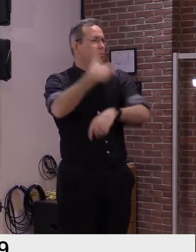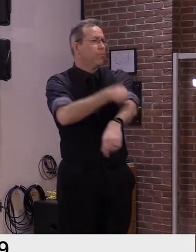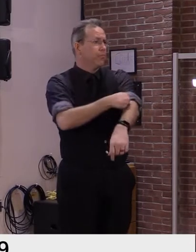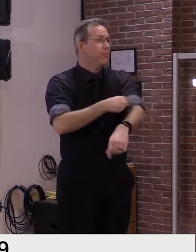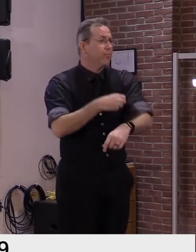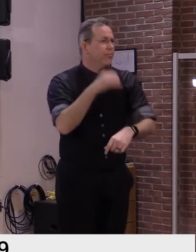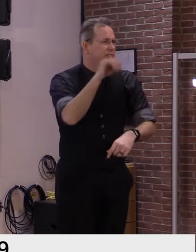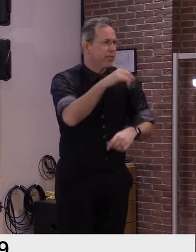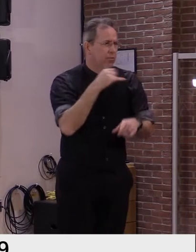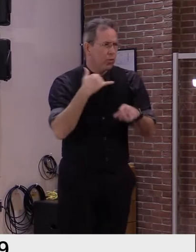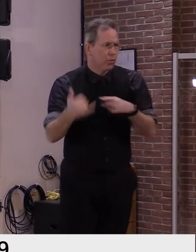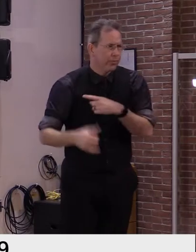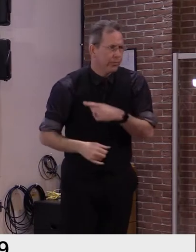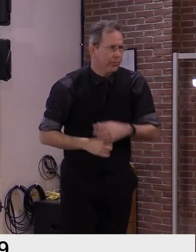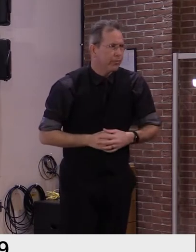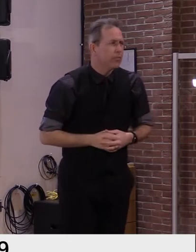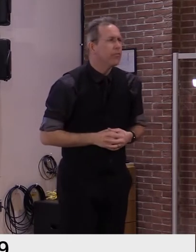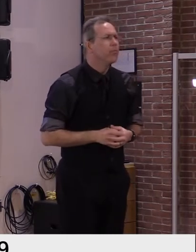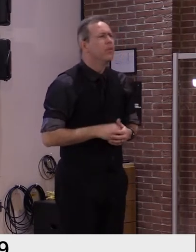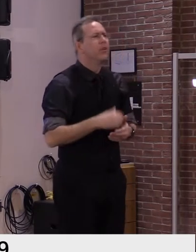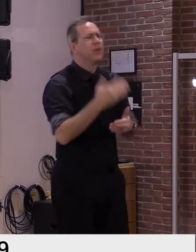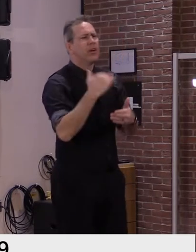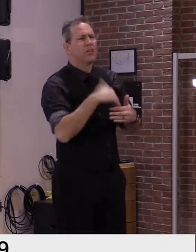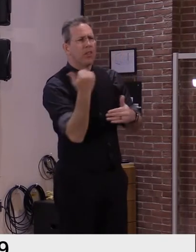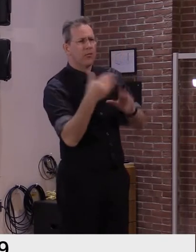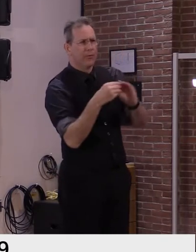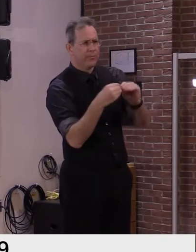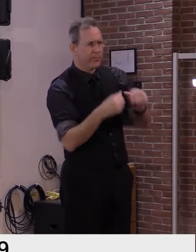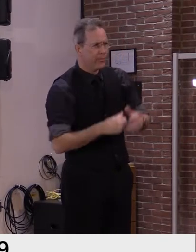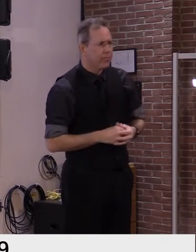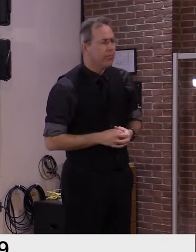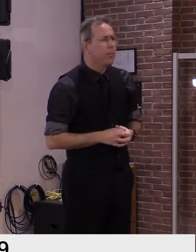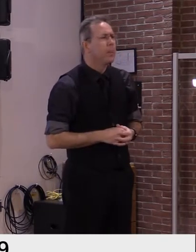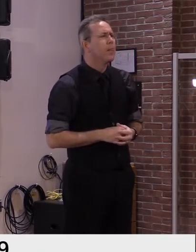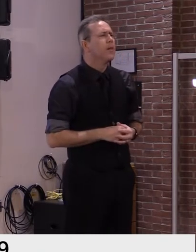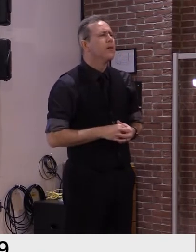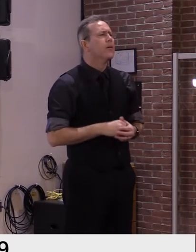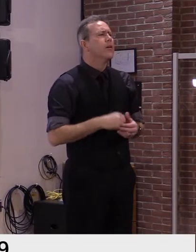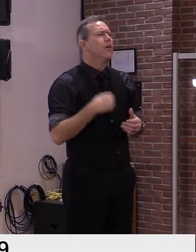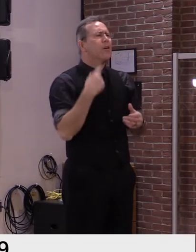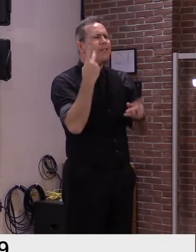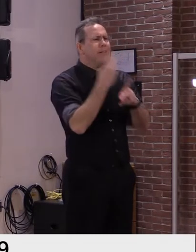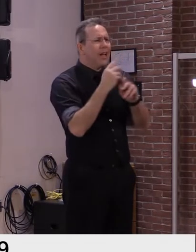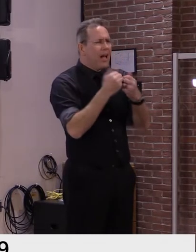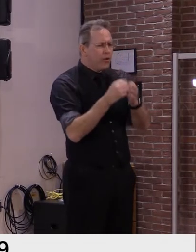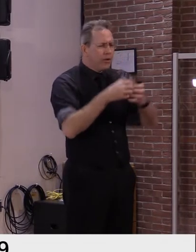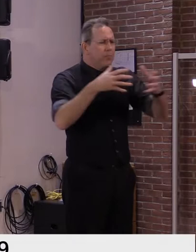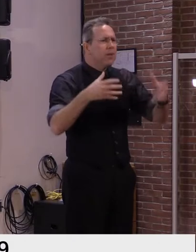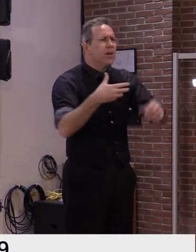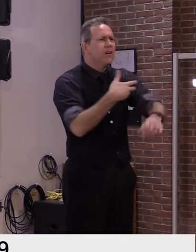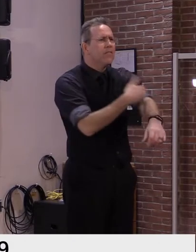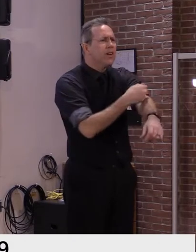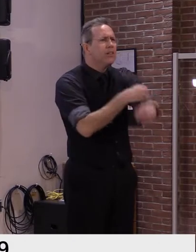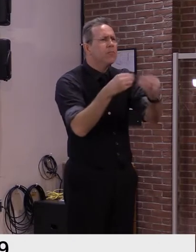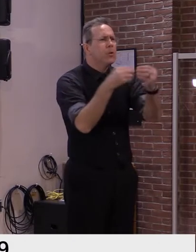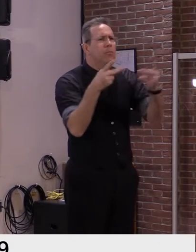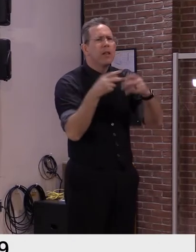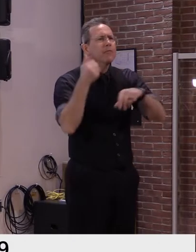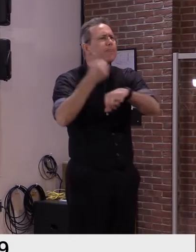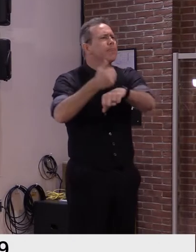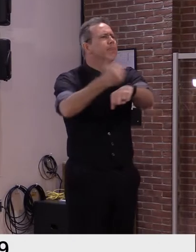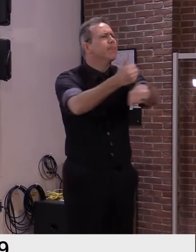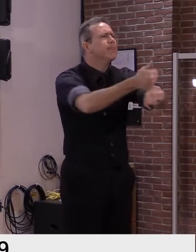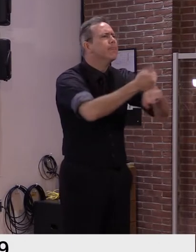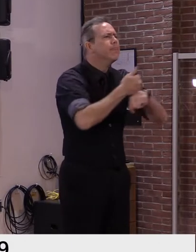Next, I want to discuss our continuing efforts to expand vaccine capacity. We expect significant increases